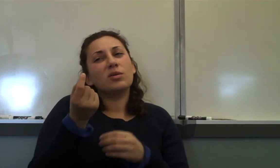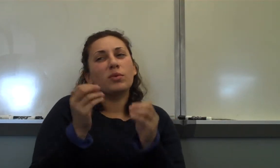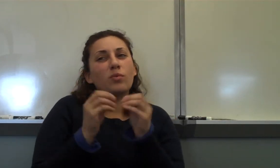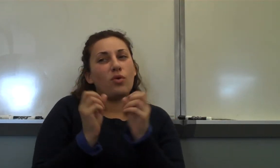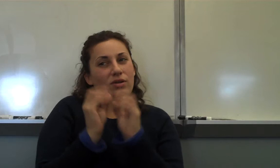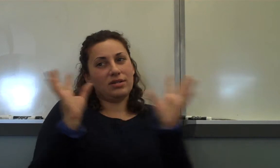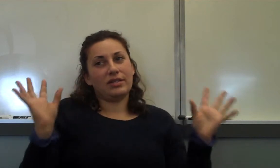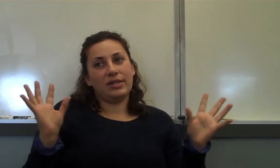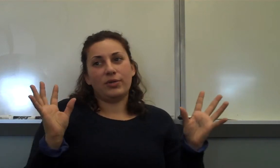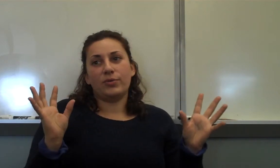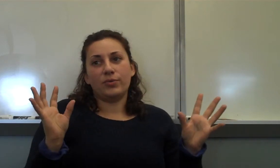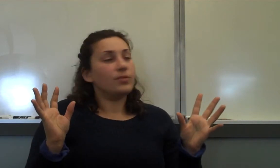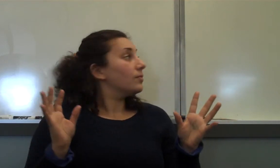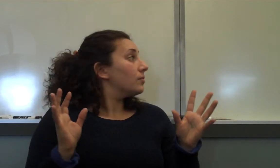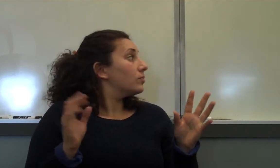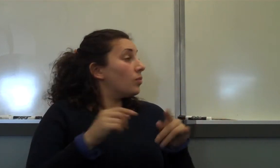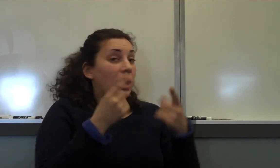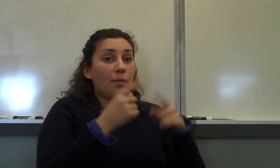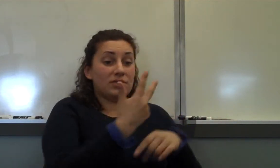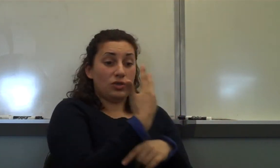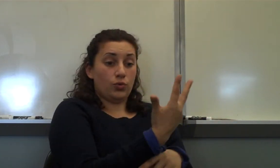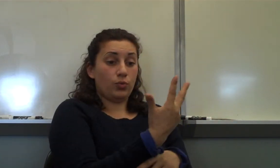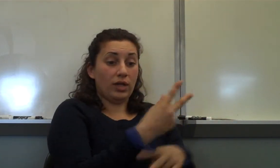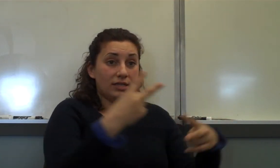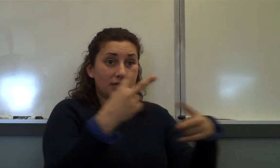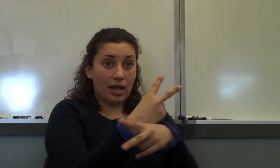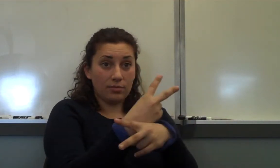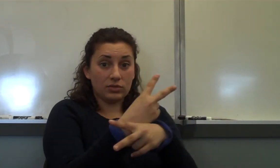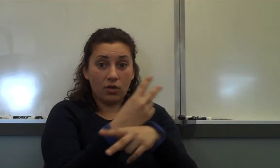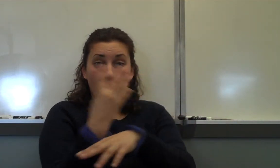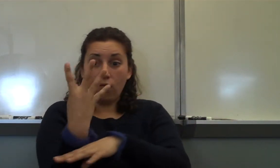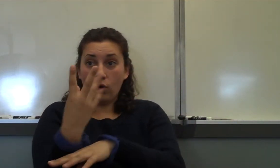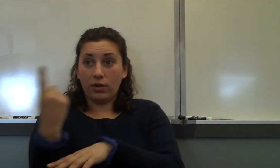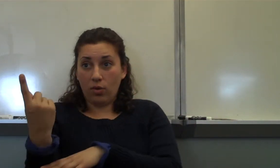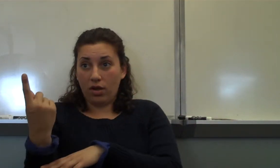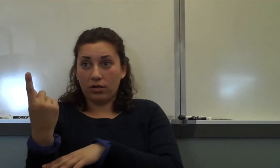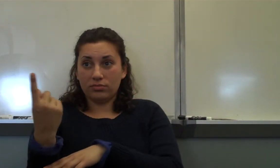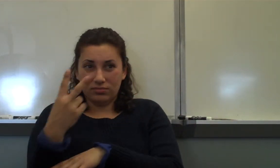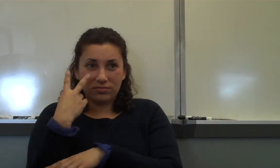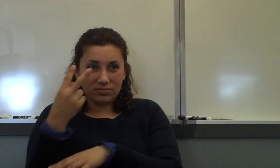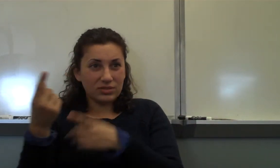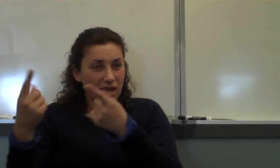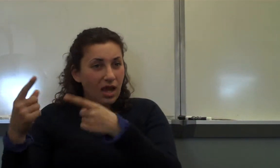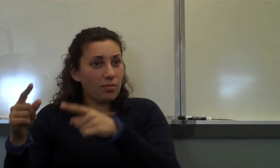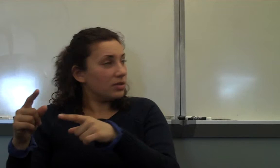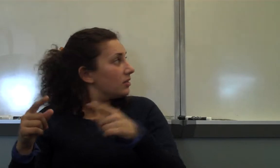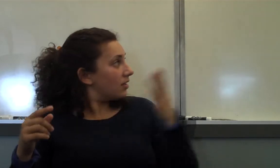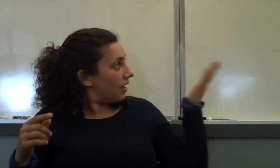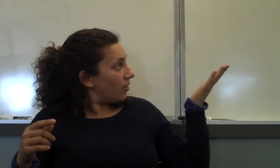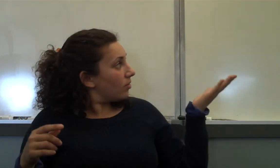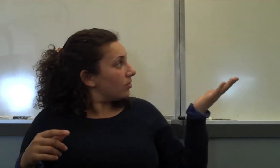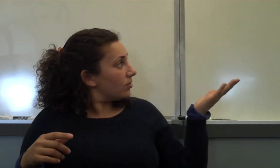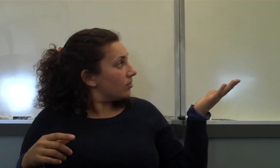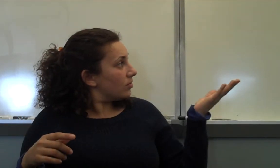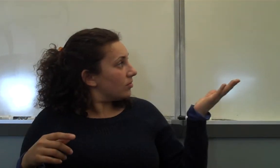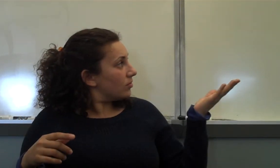happened here is the 3 got multiplied by the 41, and you can see that multiplication going on right here. So you get the